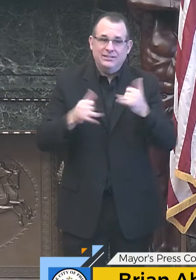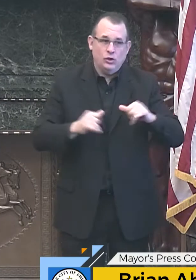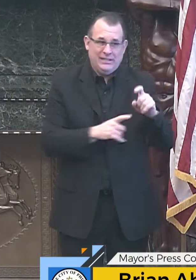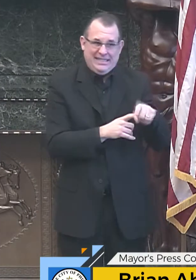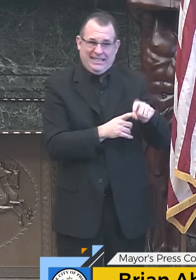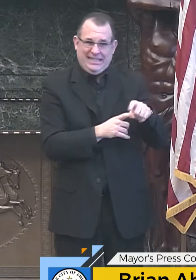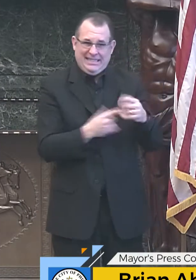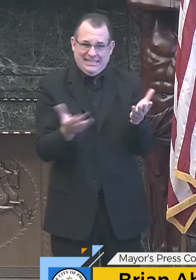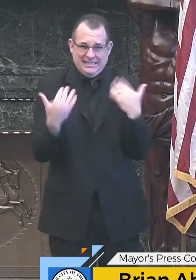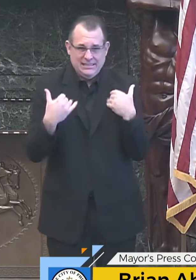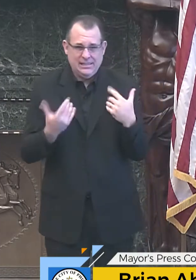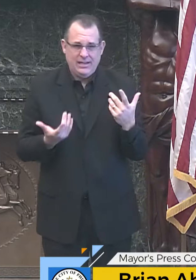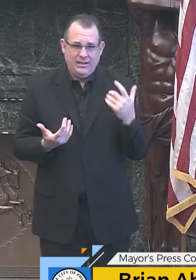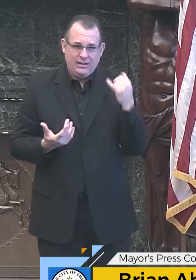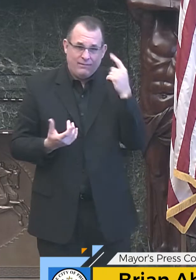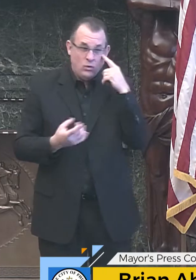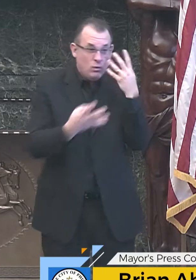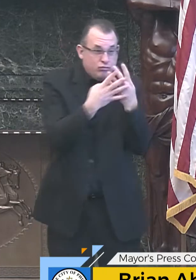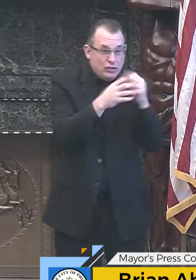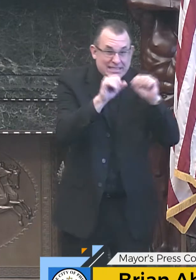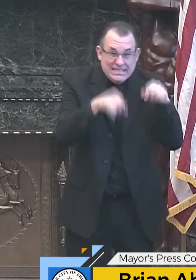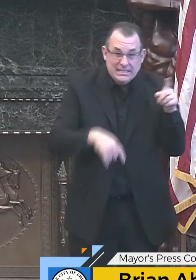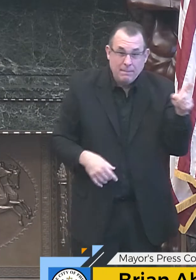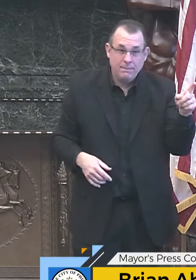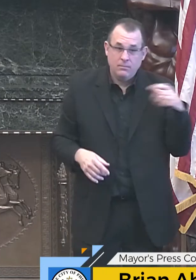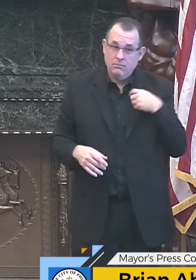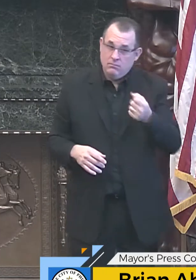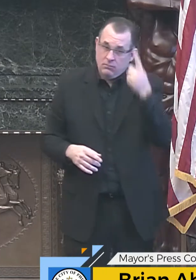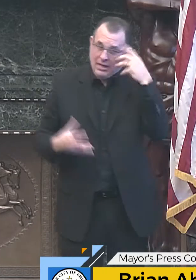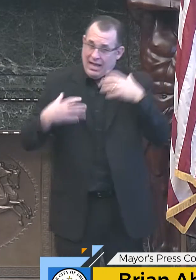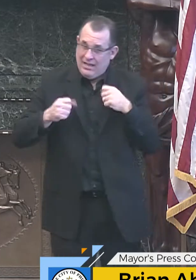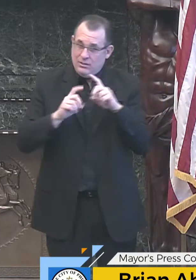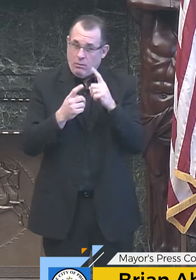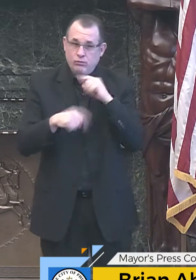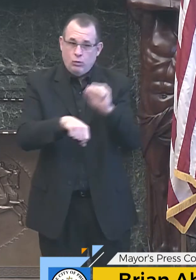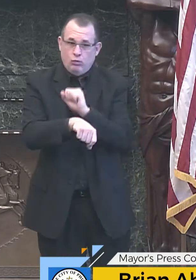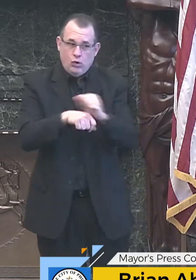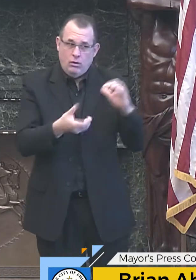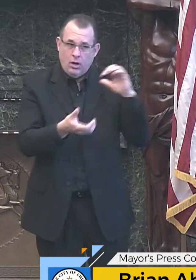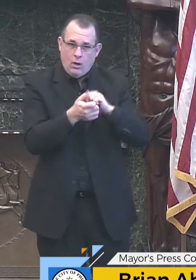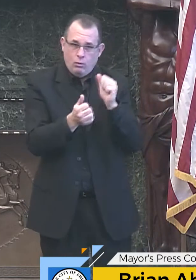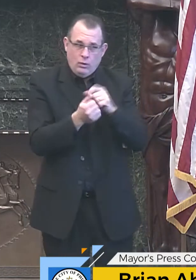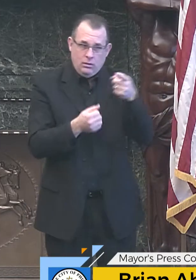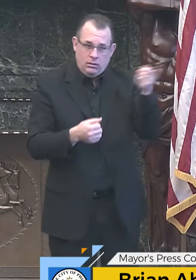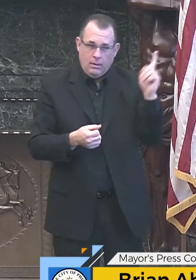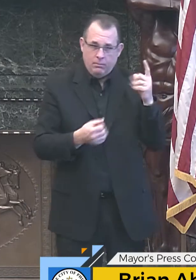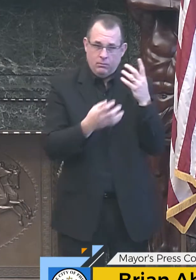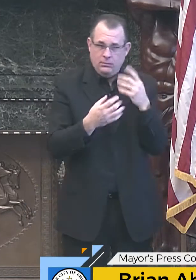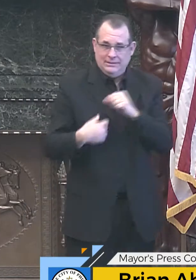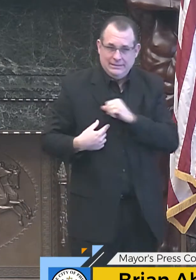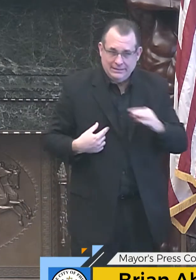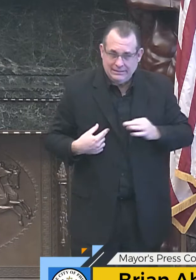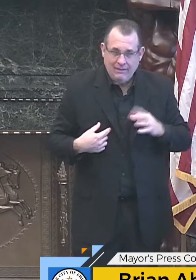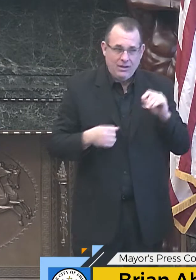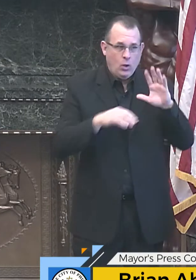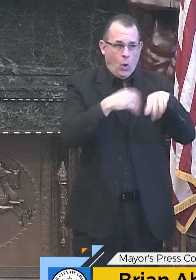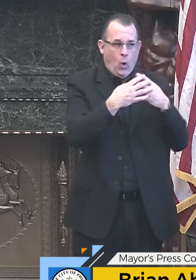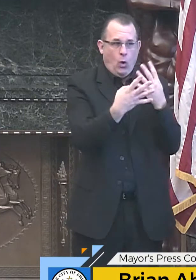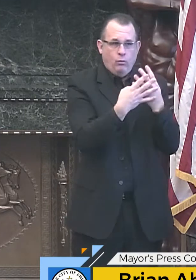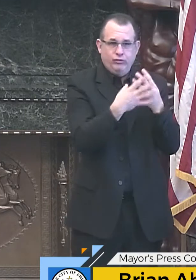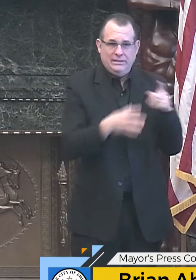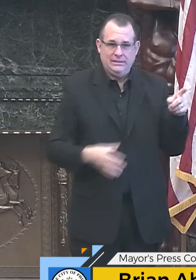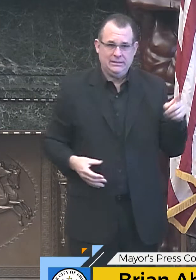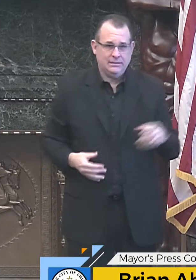settings, including our prison system, the health department is working regularly and closely with staff at all facilities. Each facility is